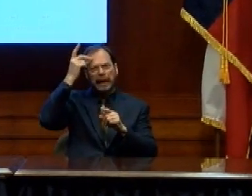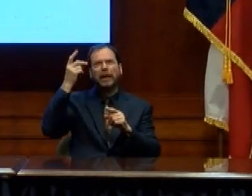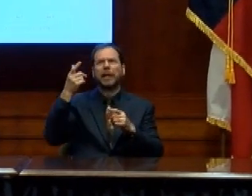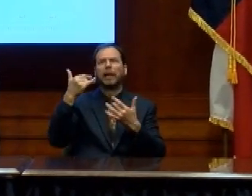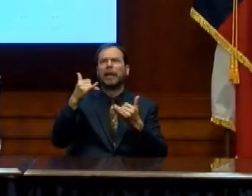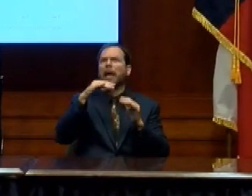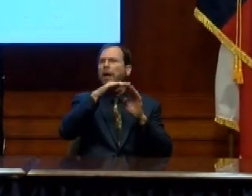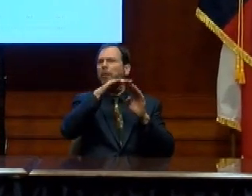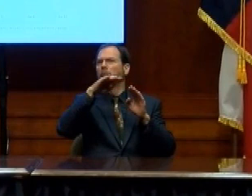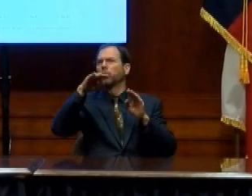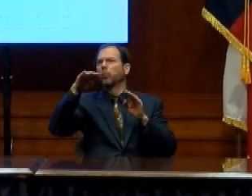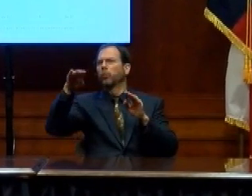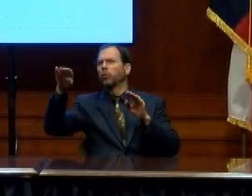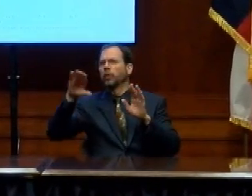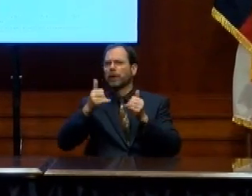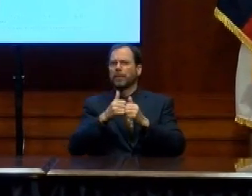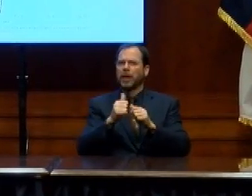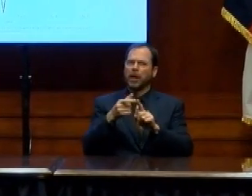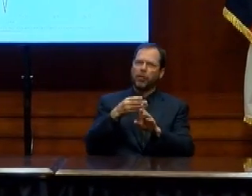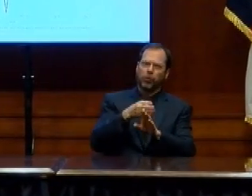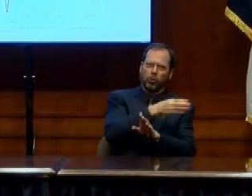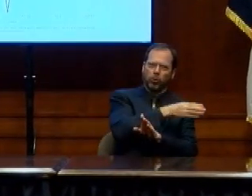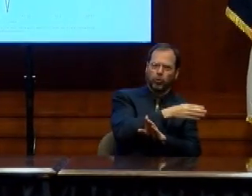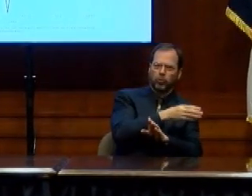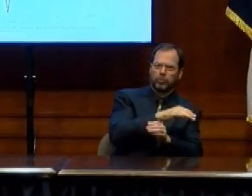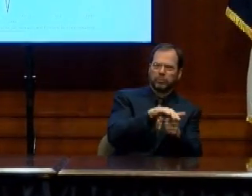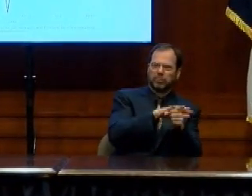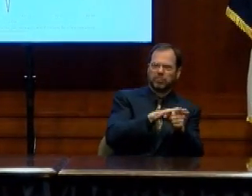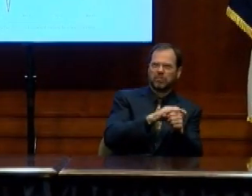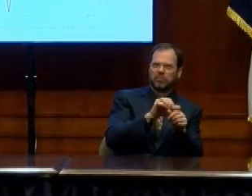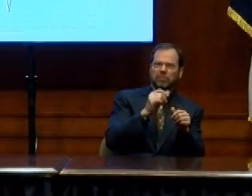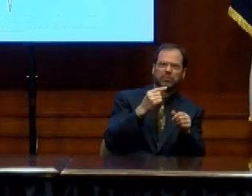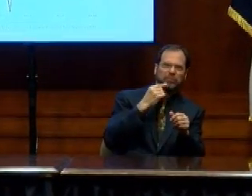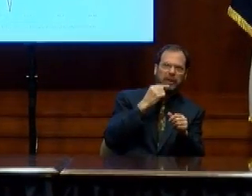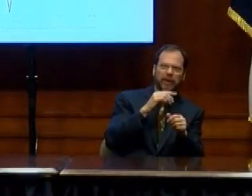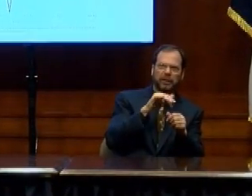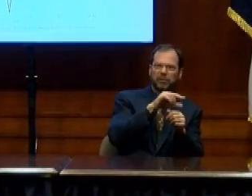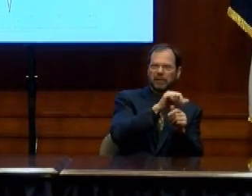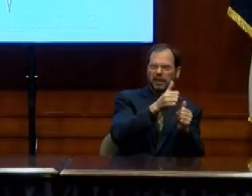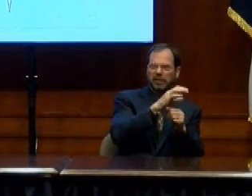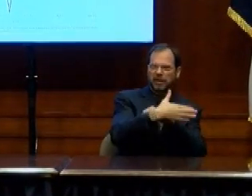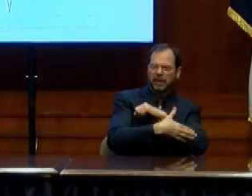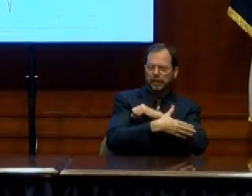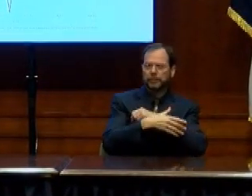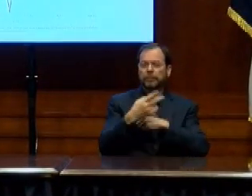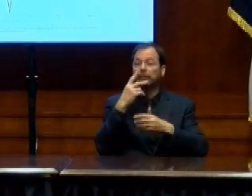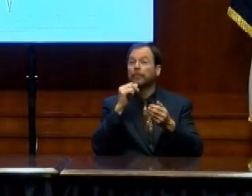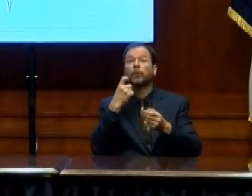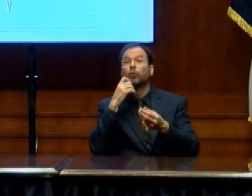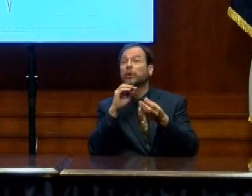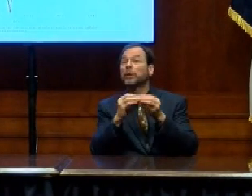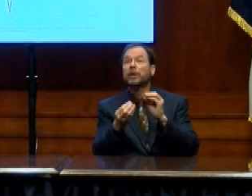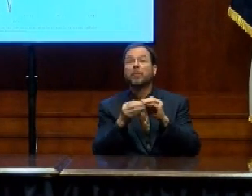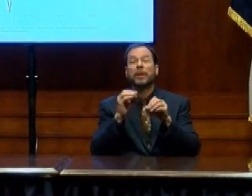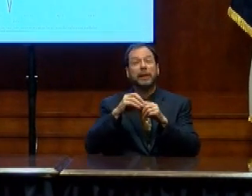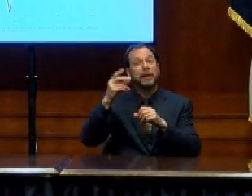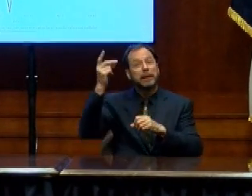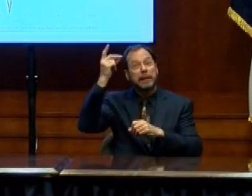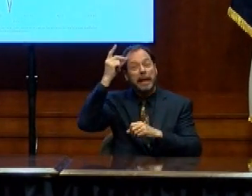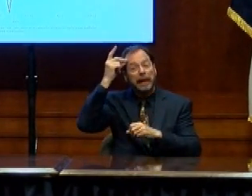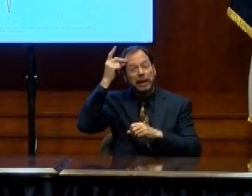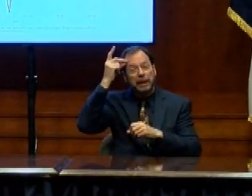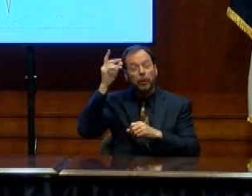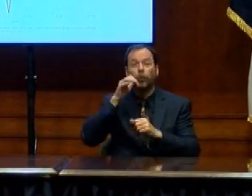is leveling off more than the other counties that we've talked about before. And you can kind of, again, see that in the numbers. The most recent number in Dallas